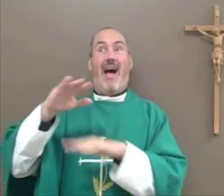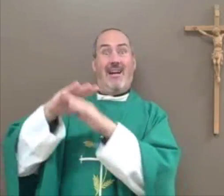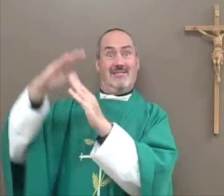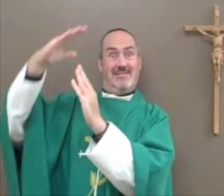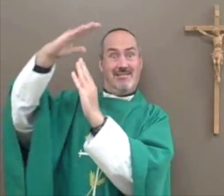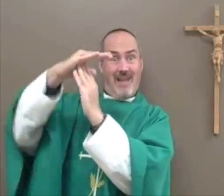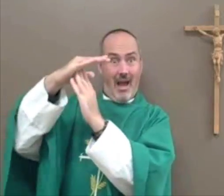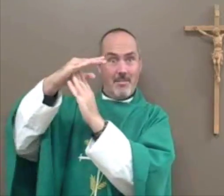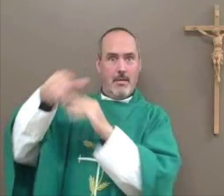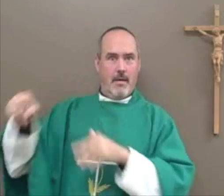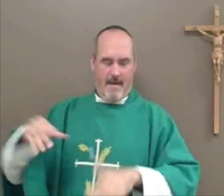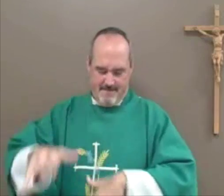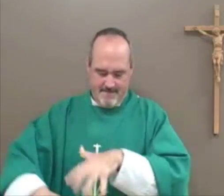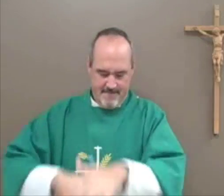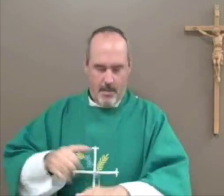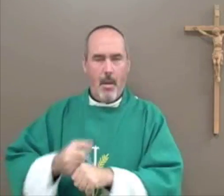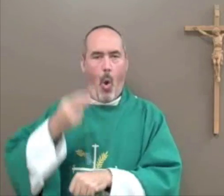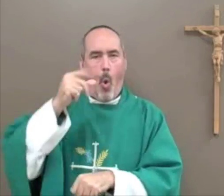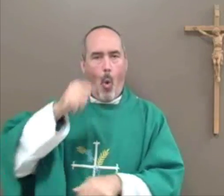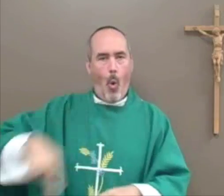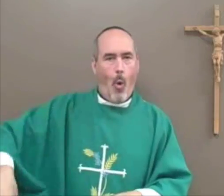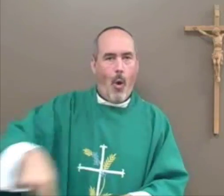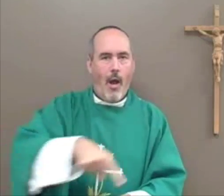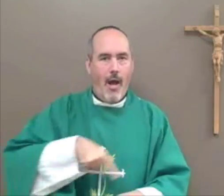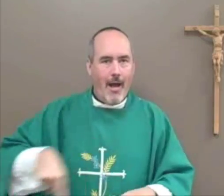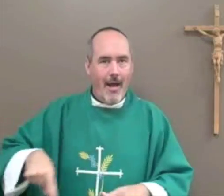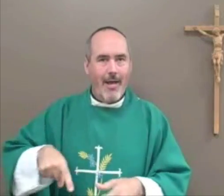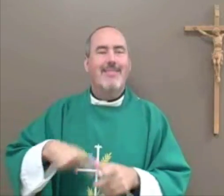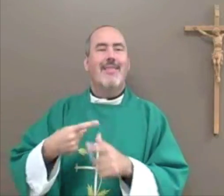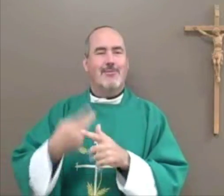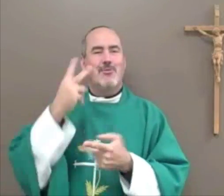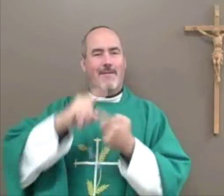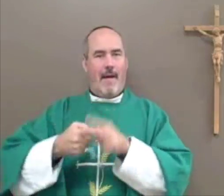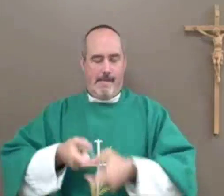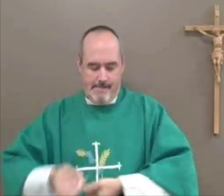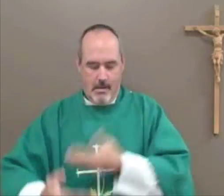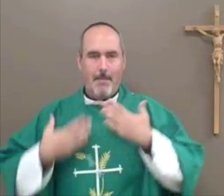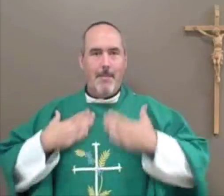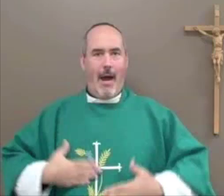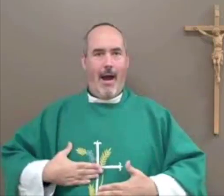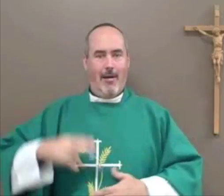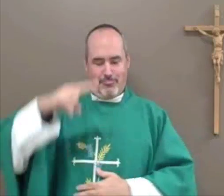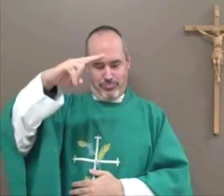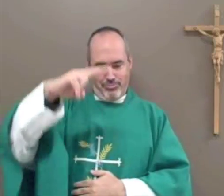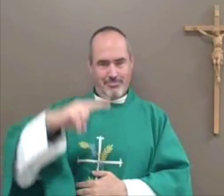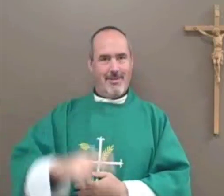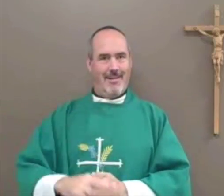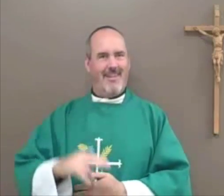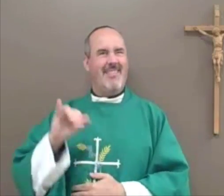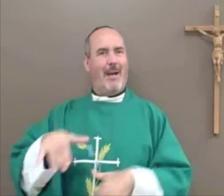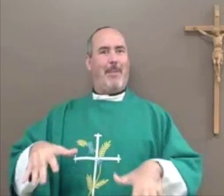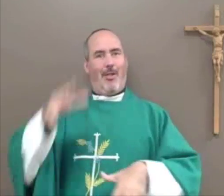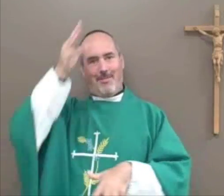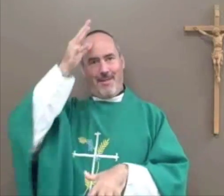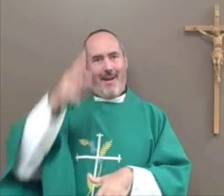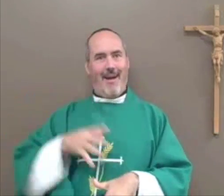we see a lot of roofs today. They climbed up on the roof, dug a hole through the roof, and actually lowered the man's body through the